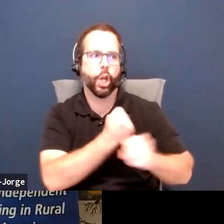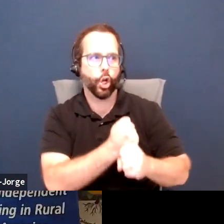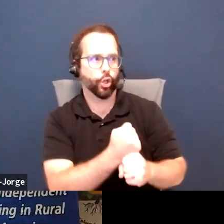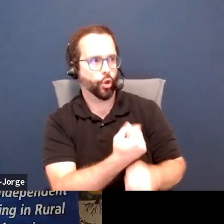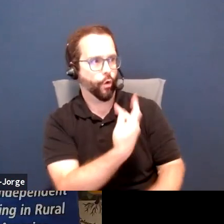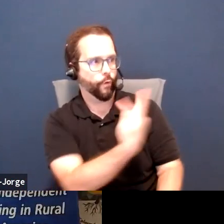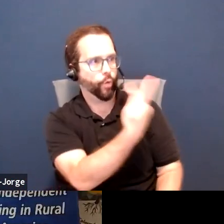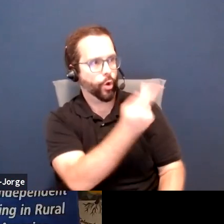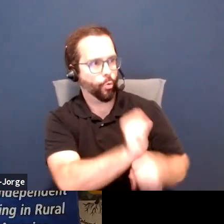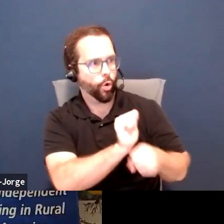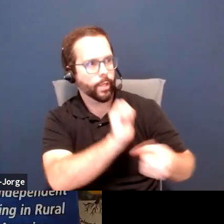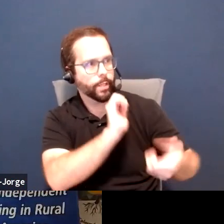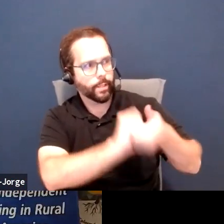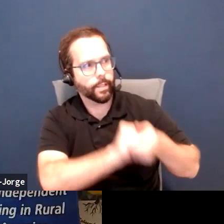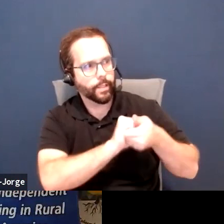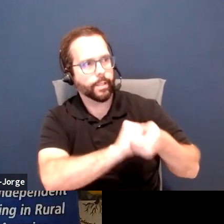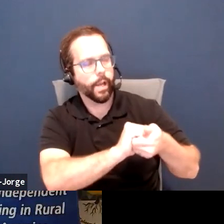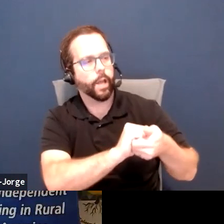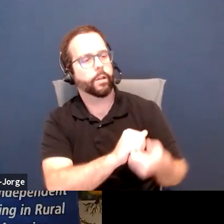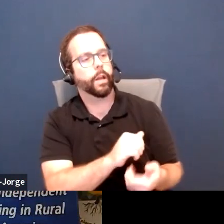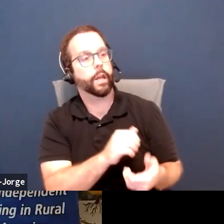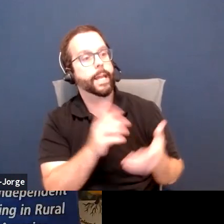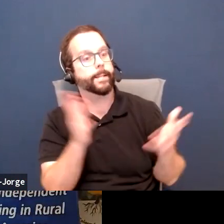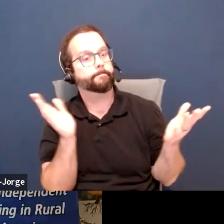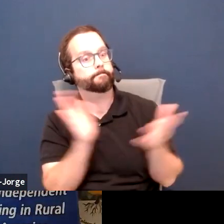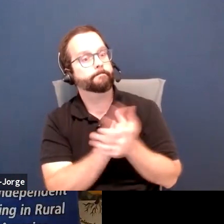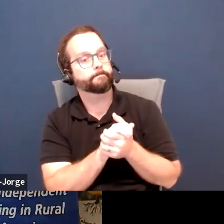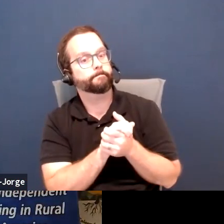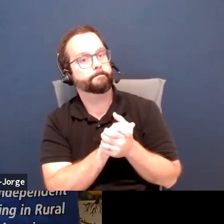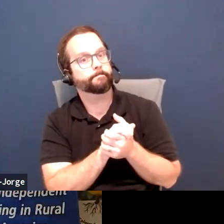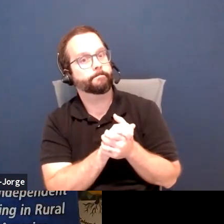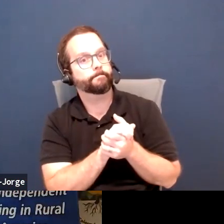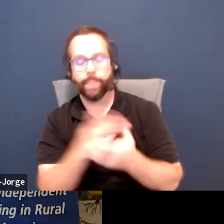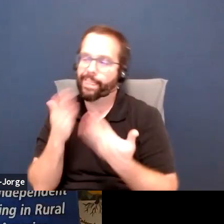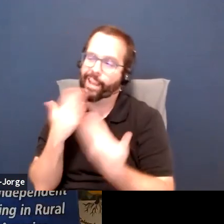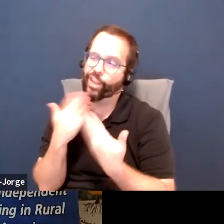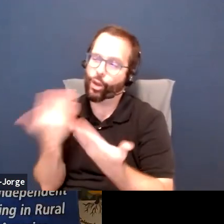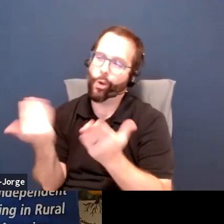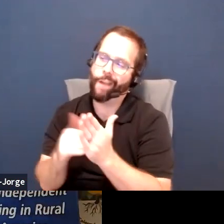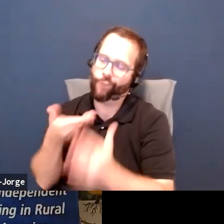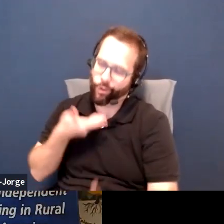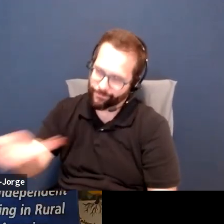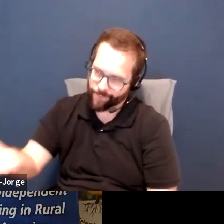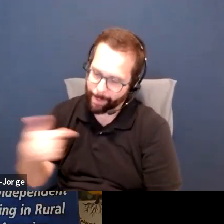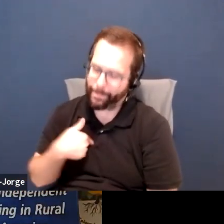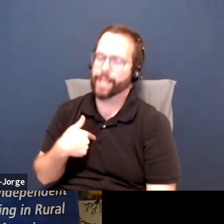collaboration. And in that, I think. Thank you again for having me, and